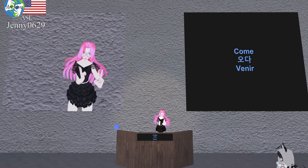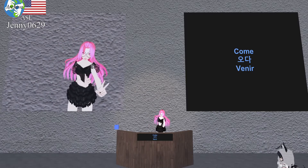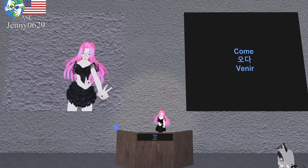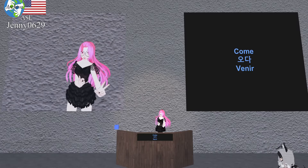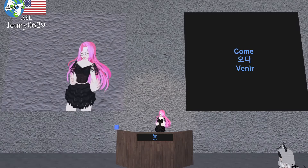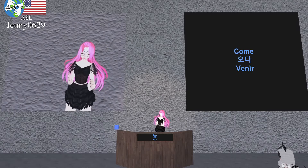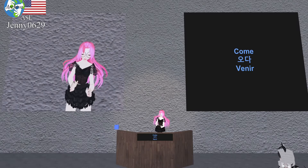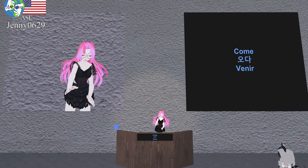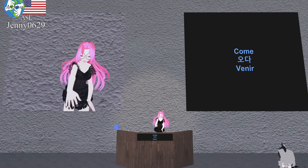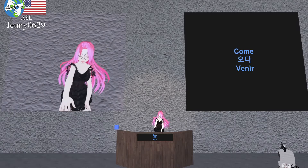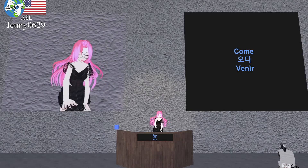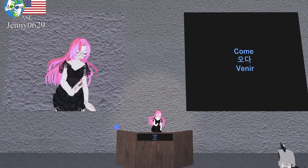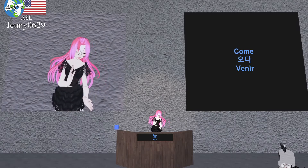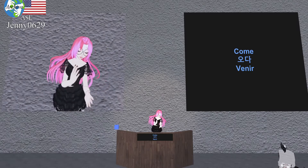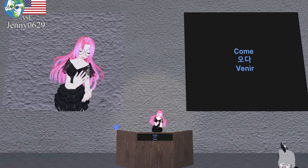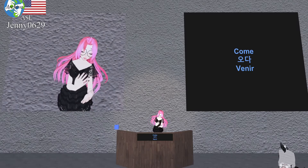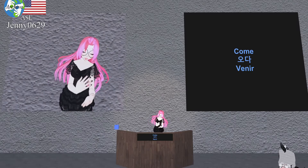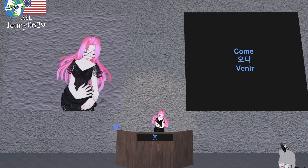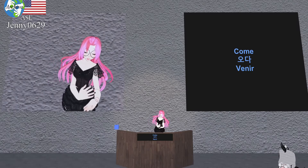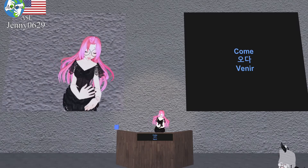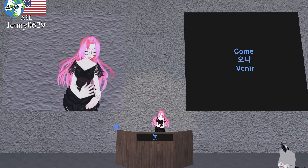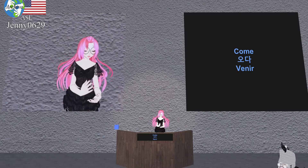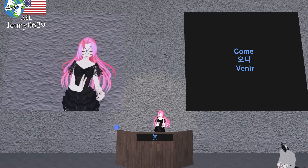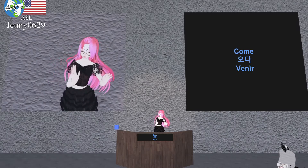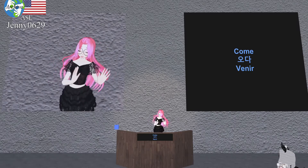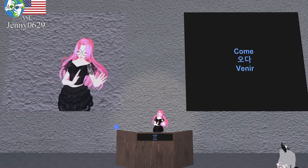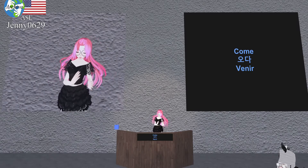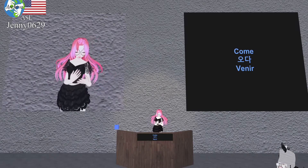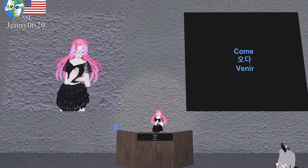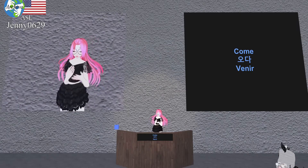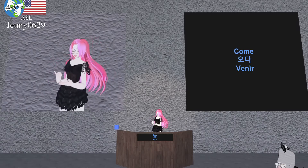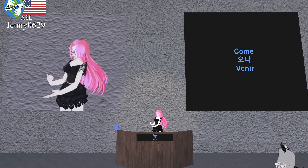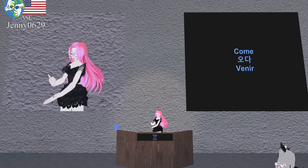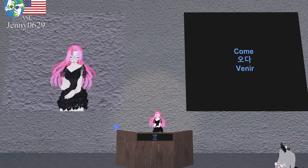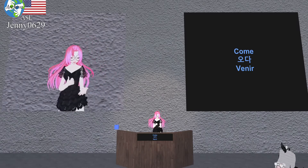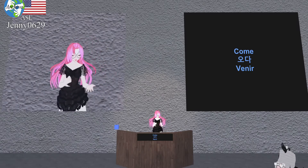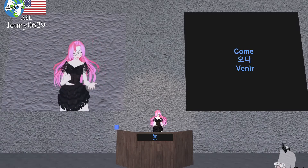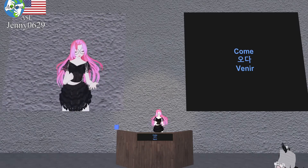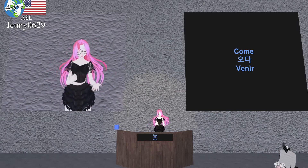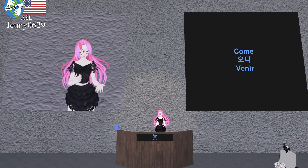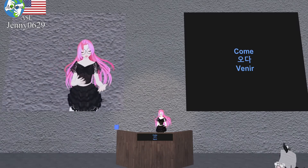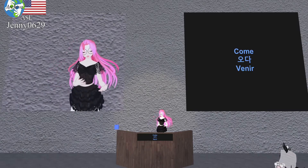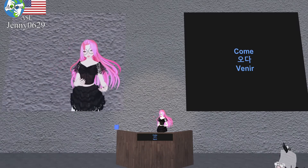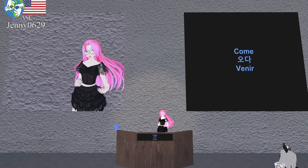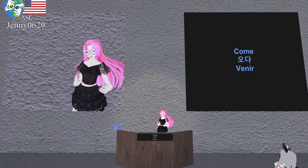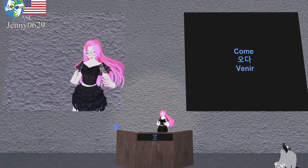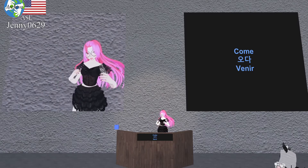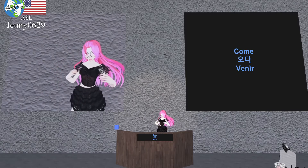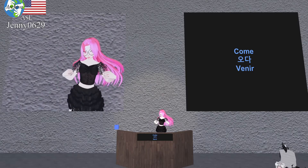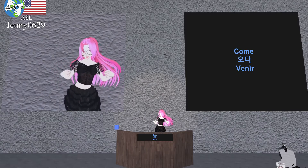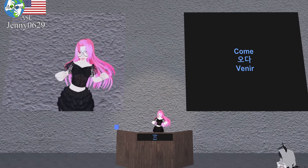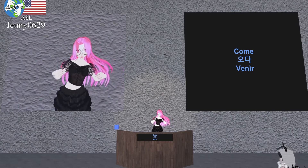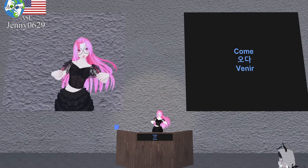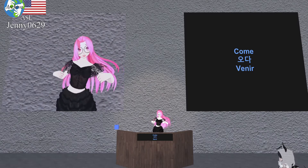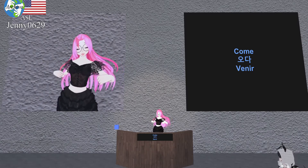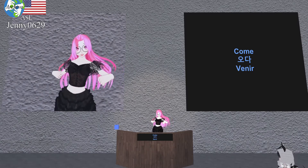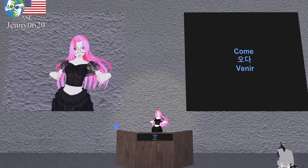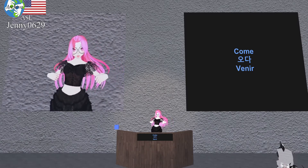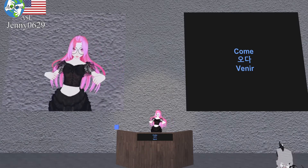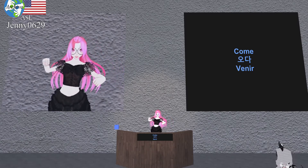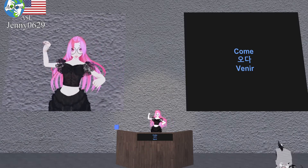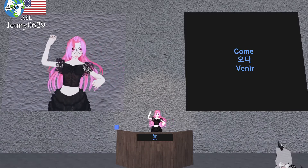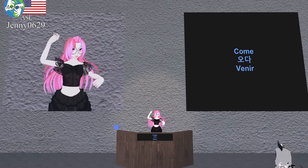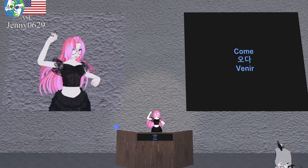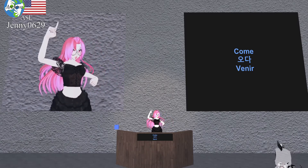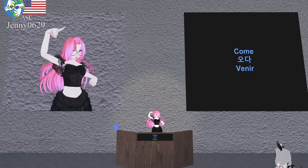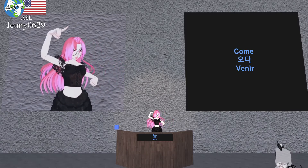of that, I have to respect when somebody steps in and says, hey, you need to stop. It's totally fine to help out people, but, you know, don't take it upon yourself to